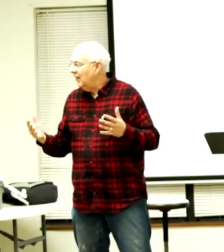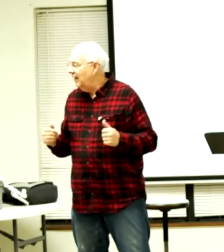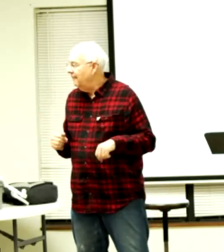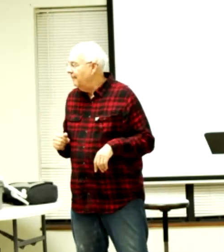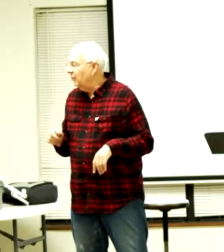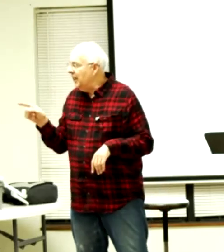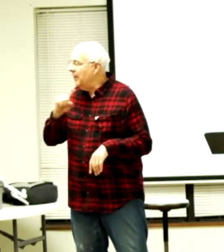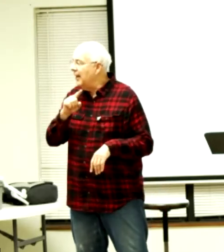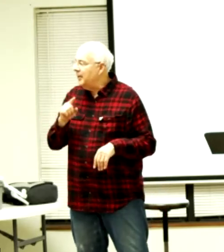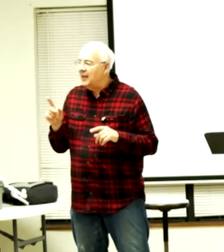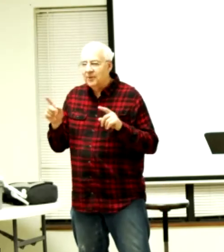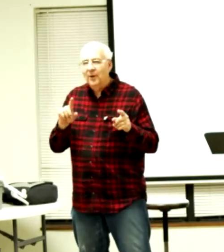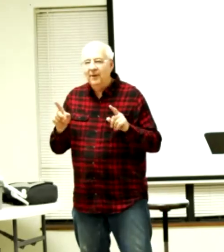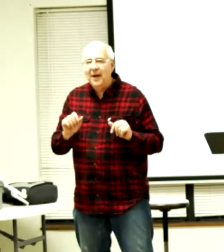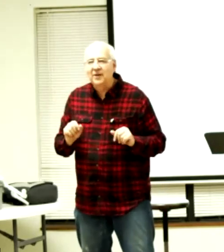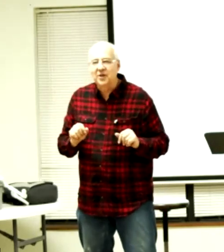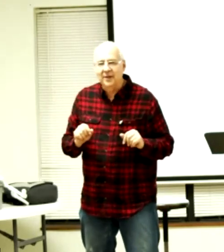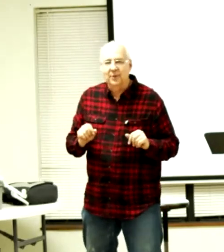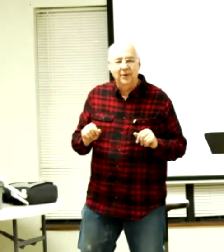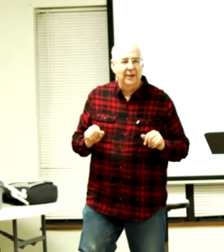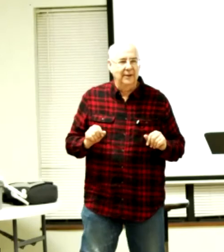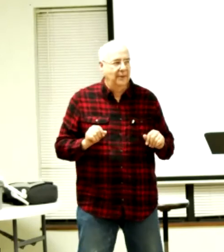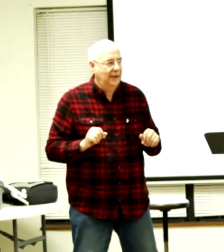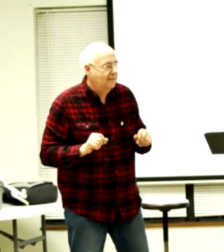Okay. Remember that, because that's one of the practice things we'll do here in a little bit.